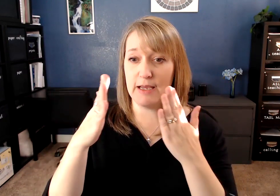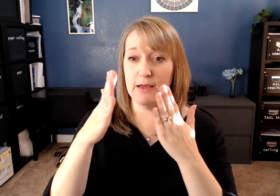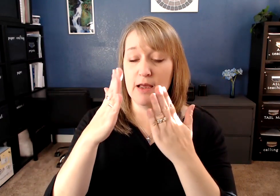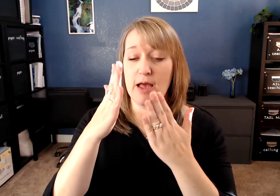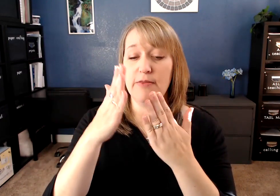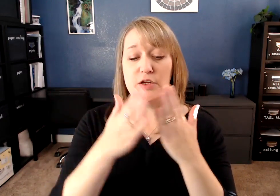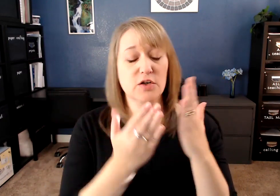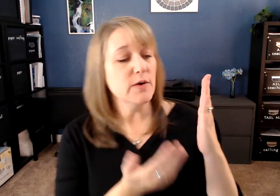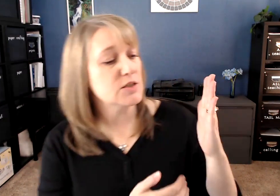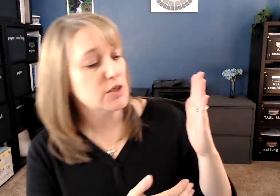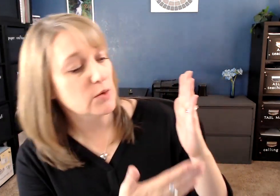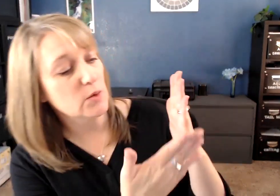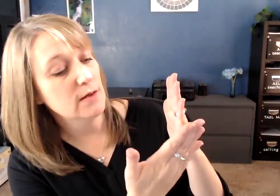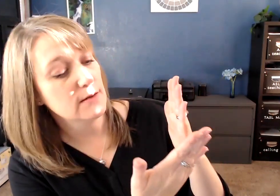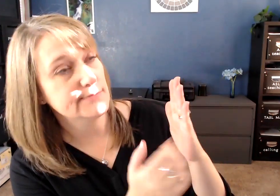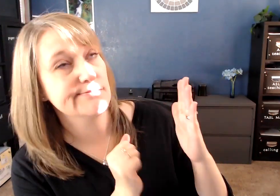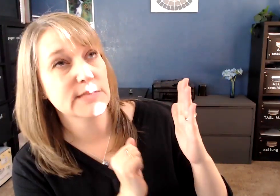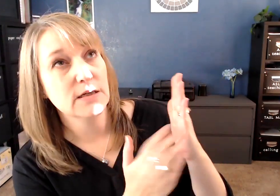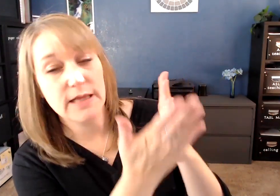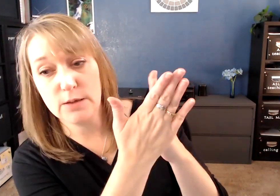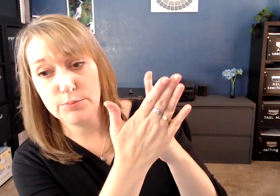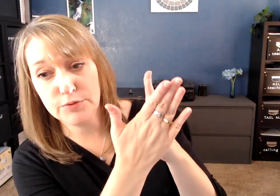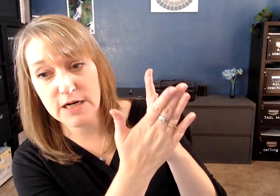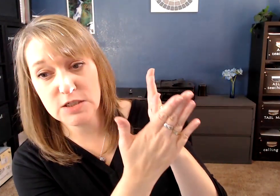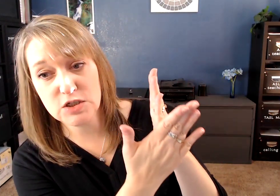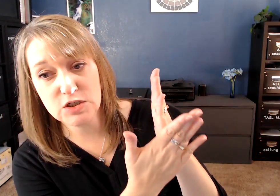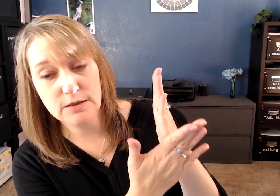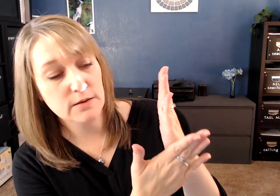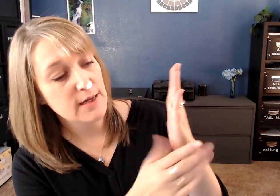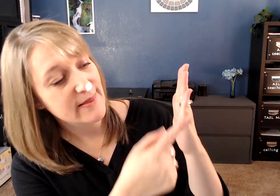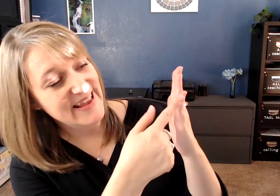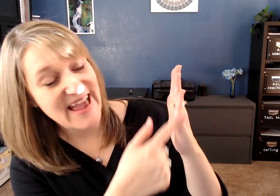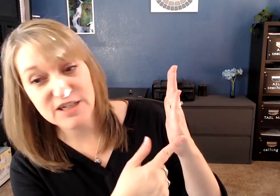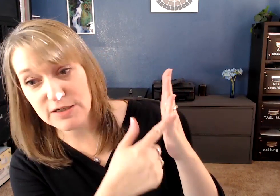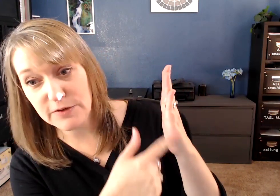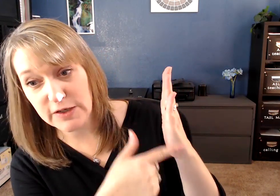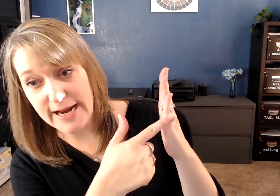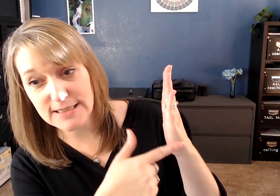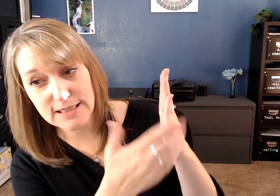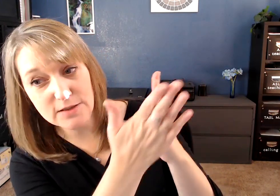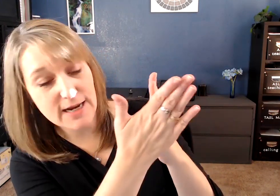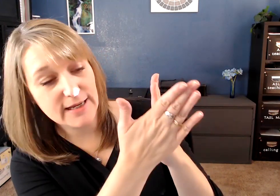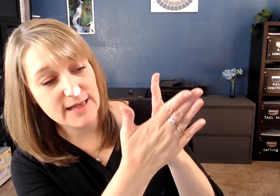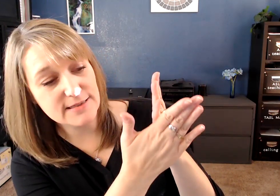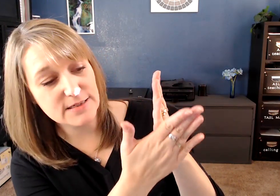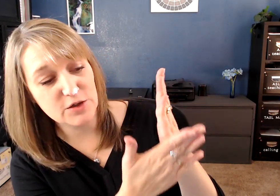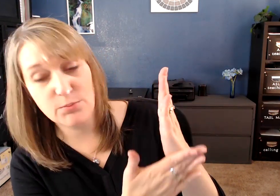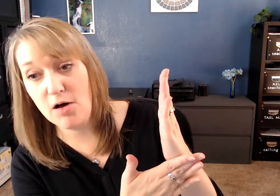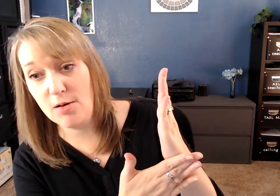way, and then you're going to like brush the edge of your hand here against your palm